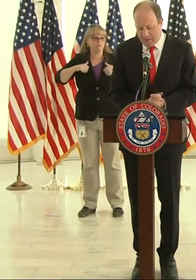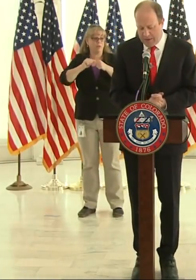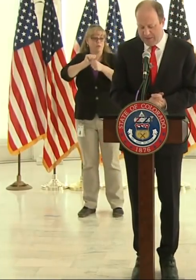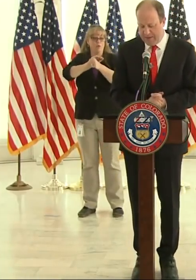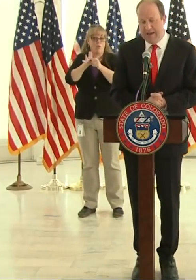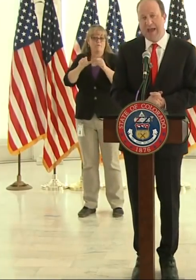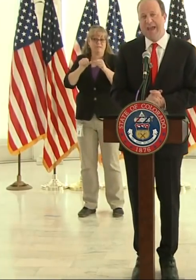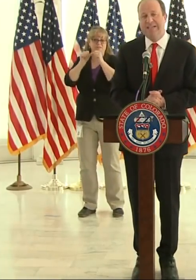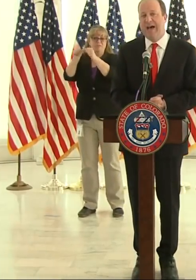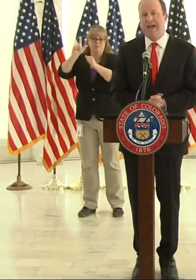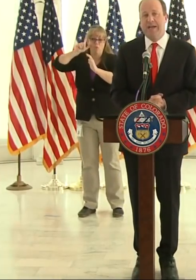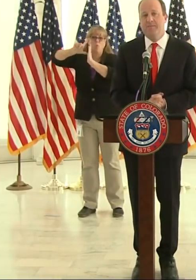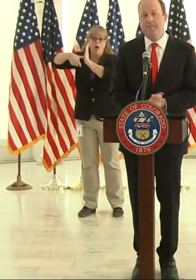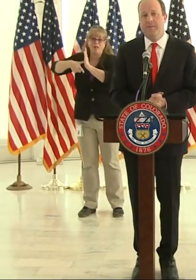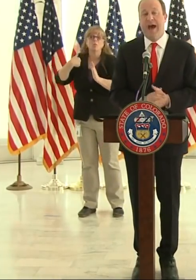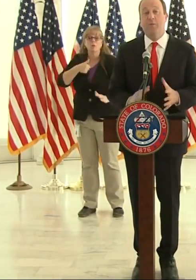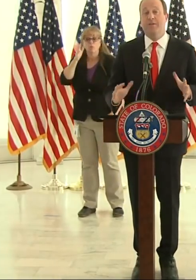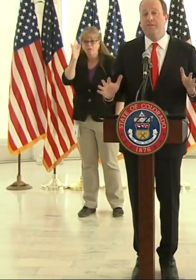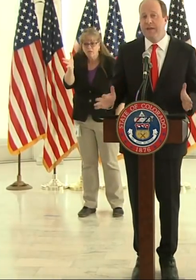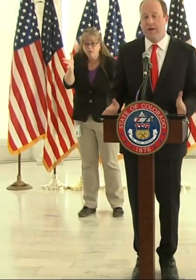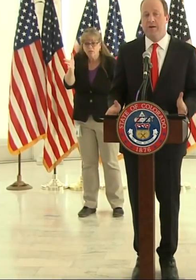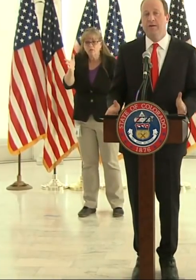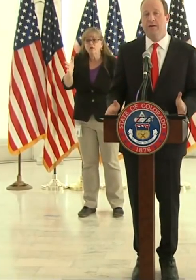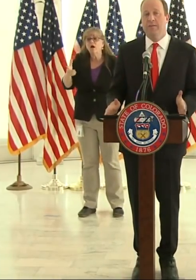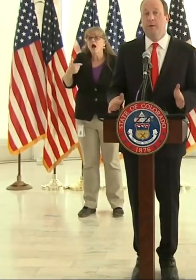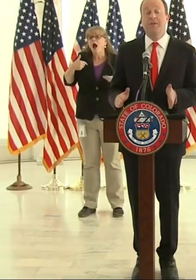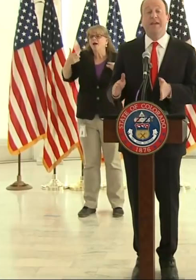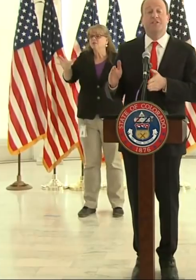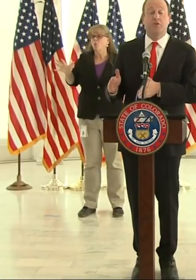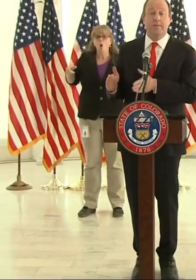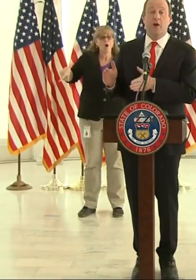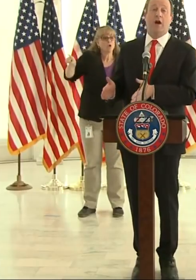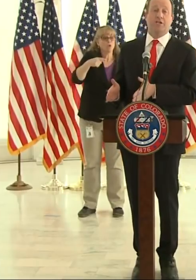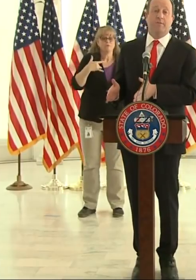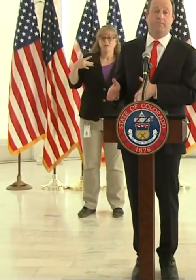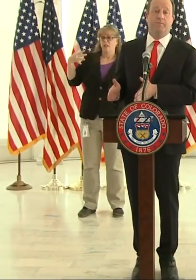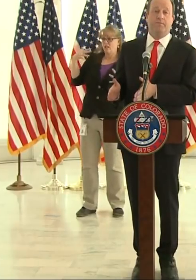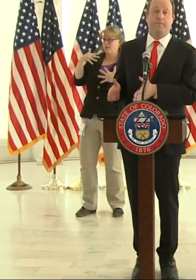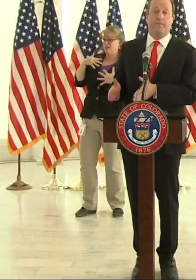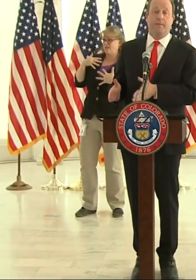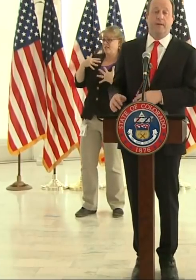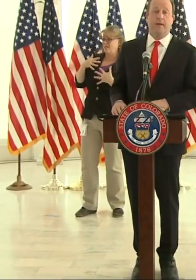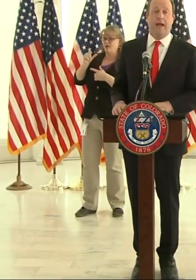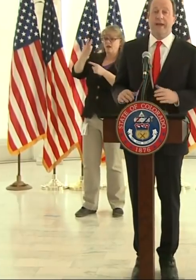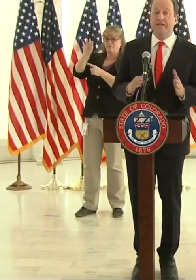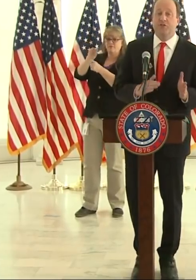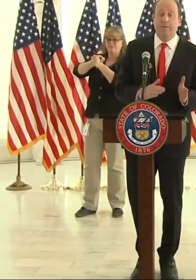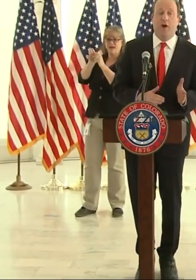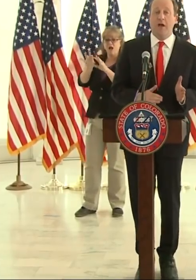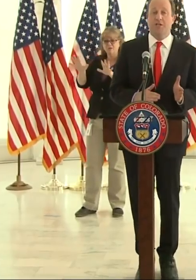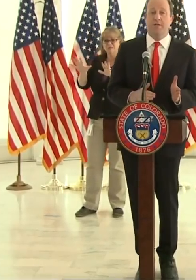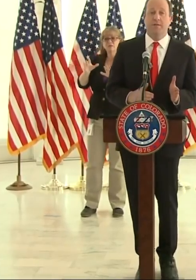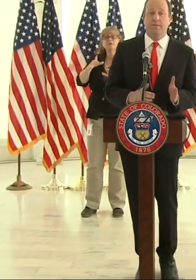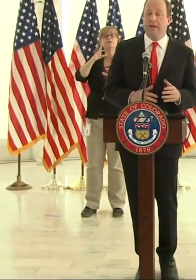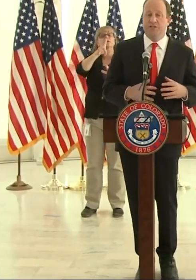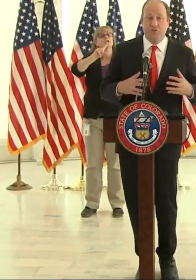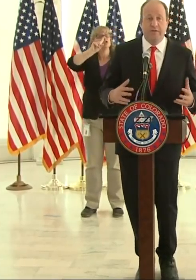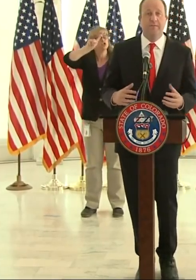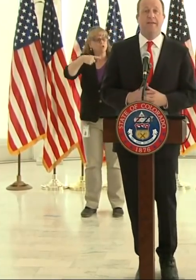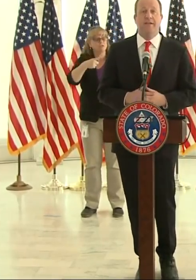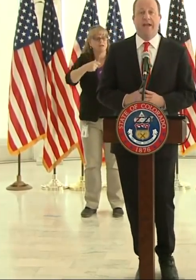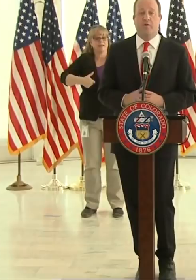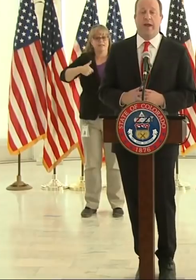live not with anxiety, not with fear, but with extreme caution. And that extreme caution